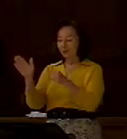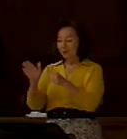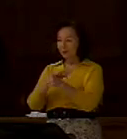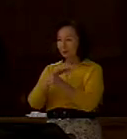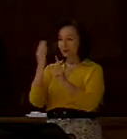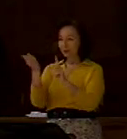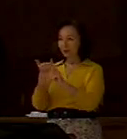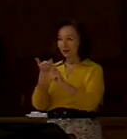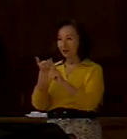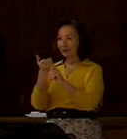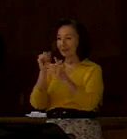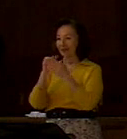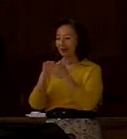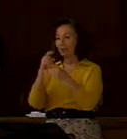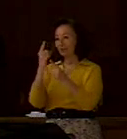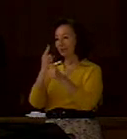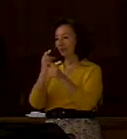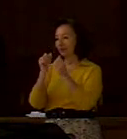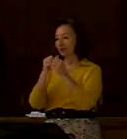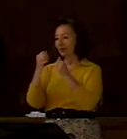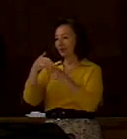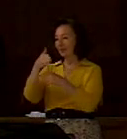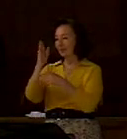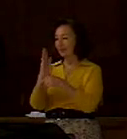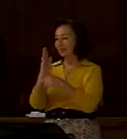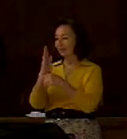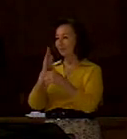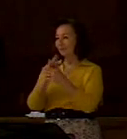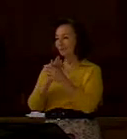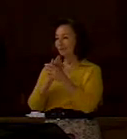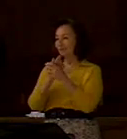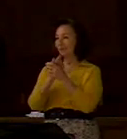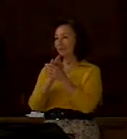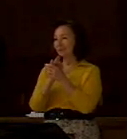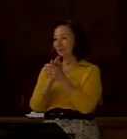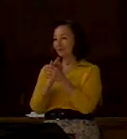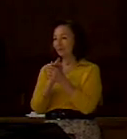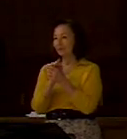set right with God?